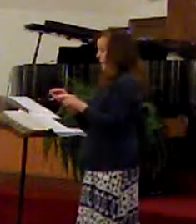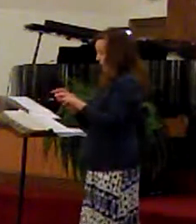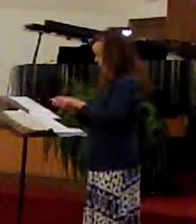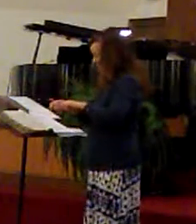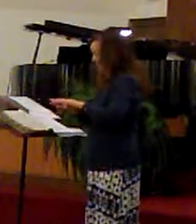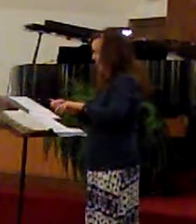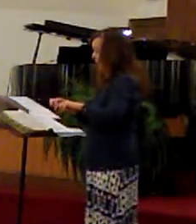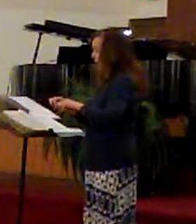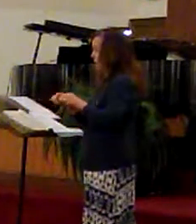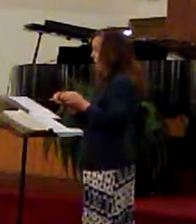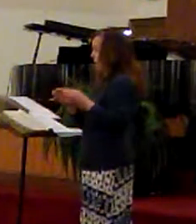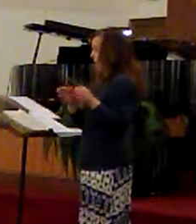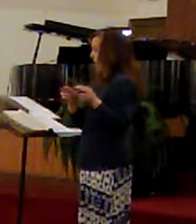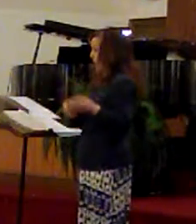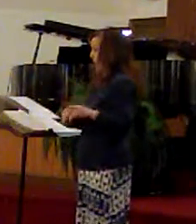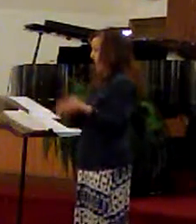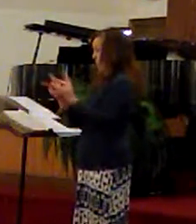workman.